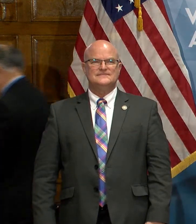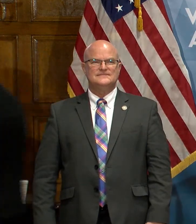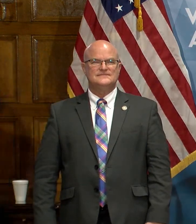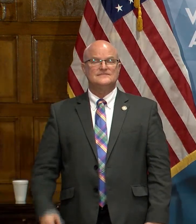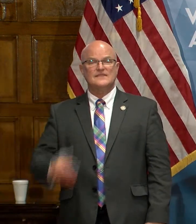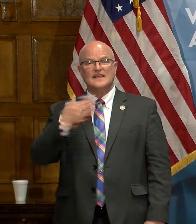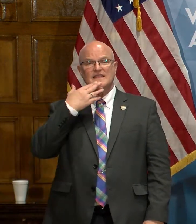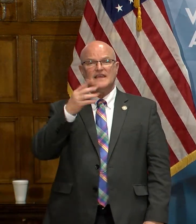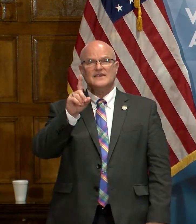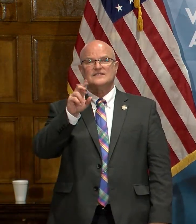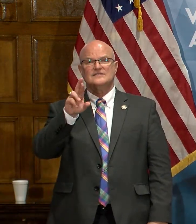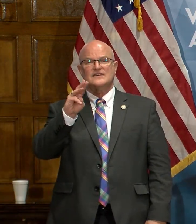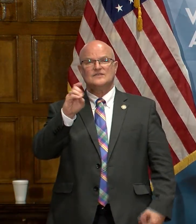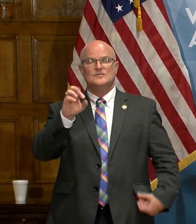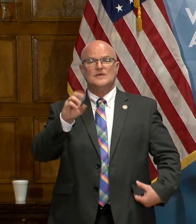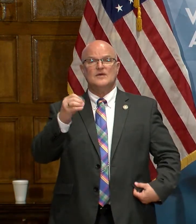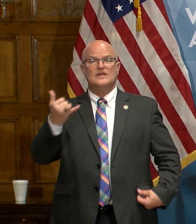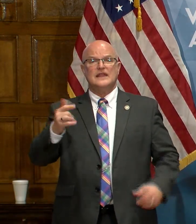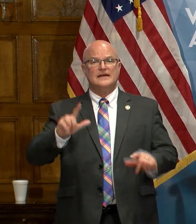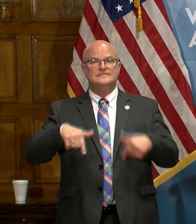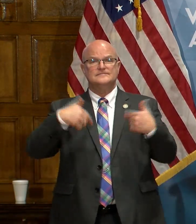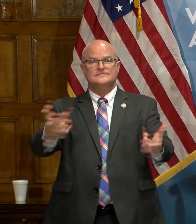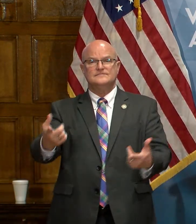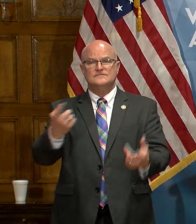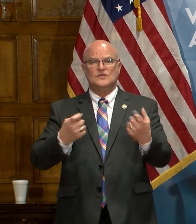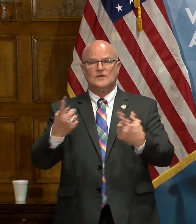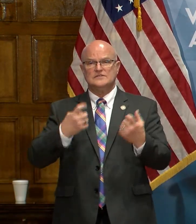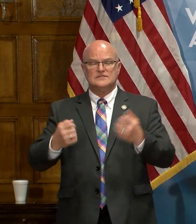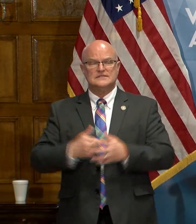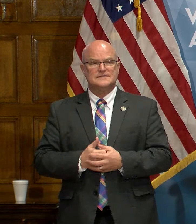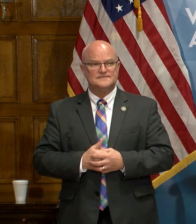Thank you, Dr. Romero. And with that, we'll take any questions.